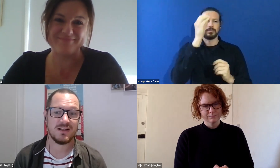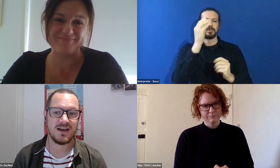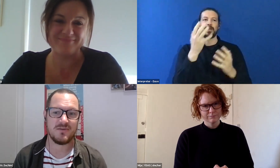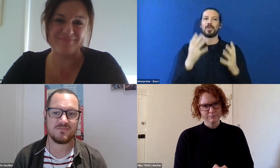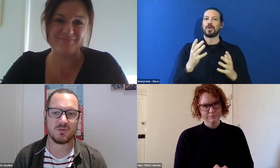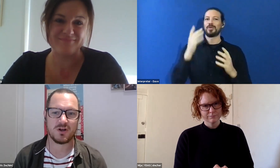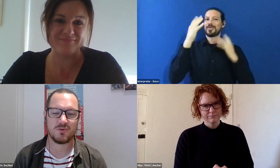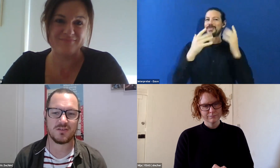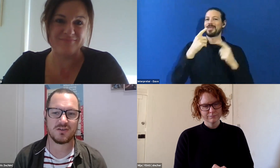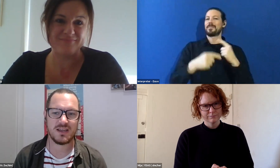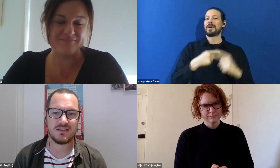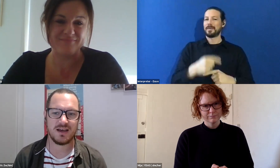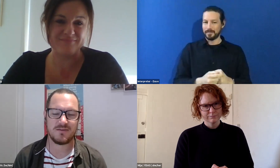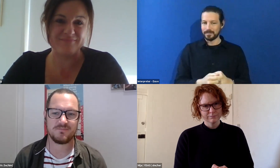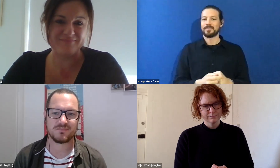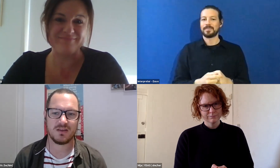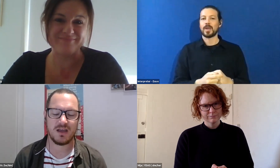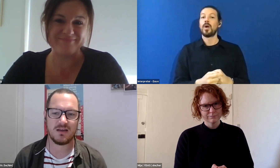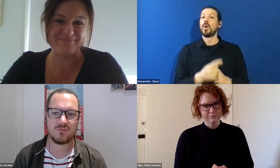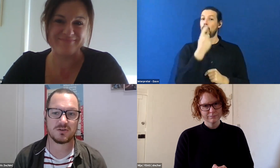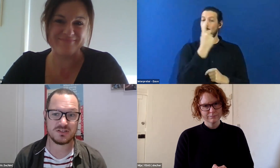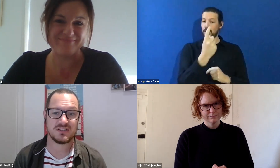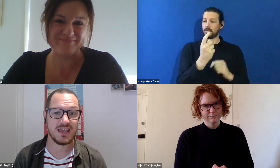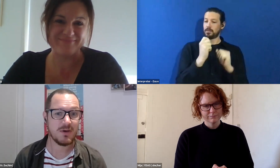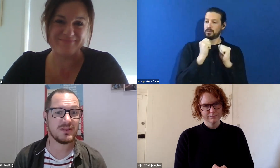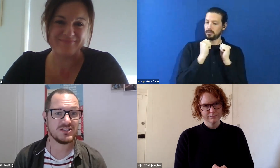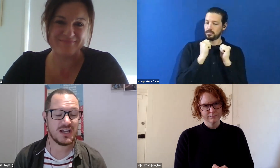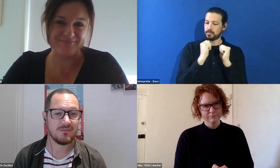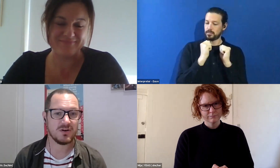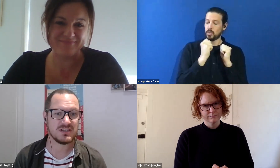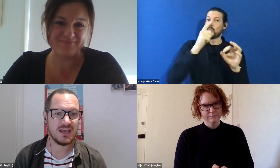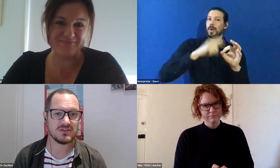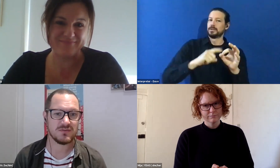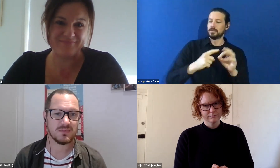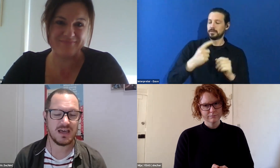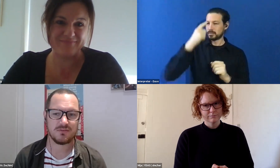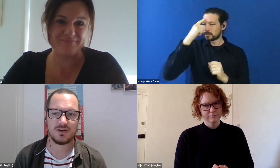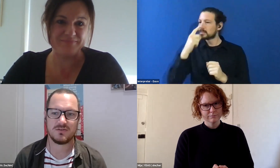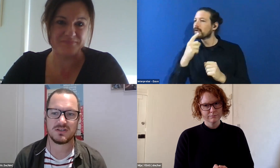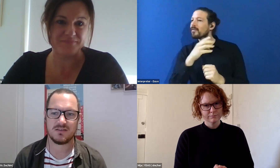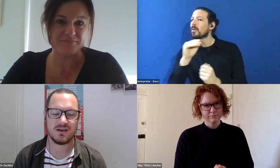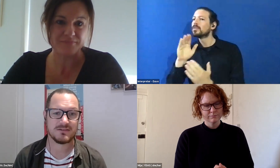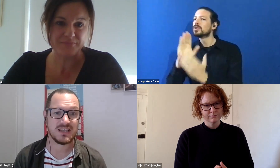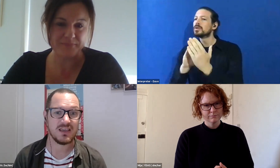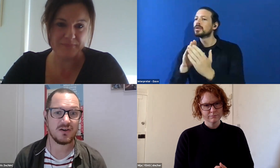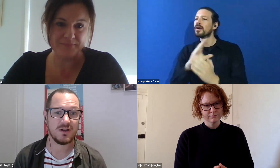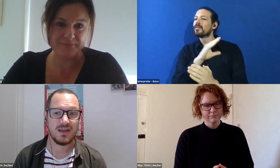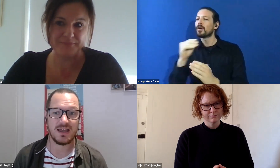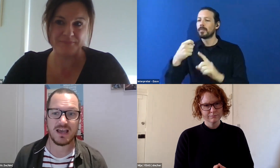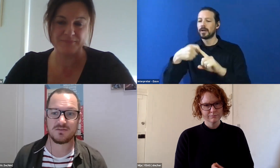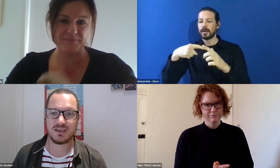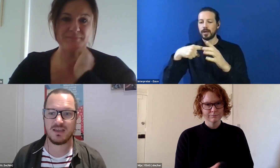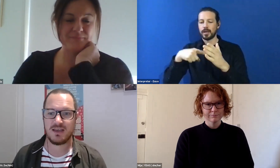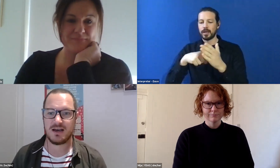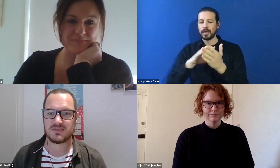well. One of the great, one question that came up in the chat box there was from Catherine, who's our CEO